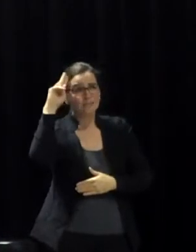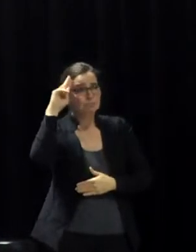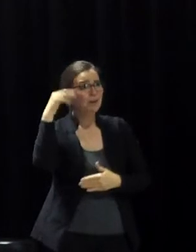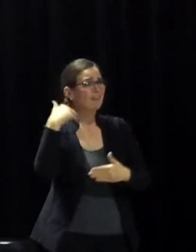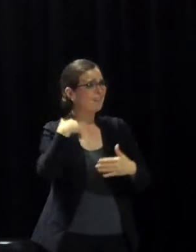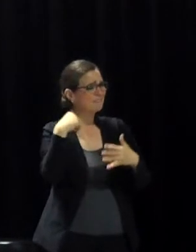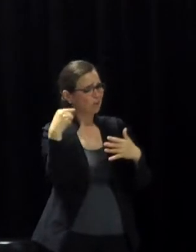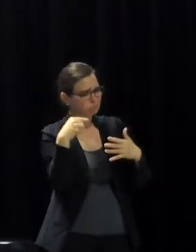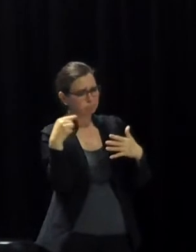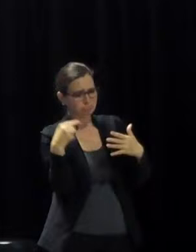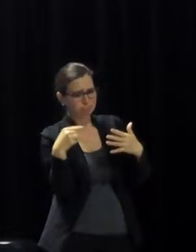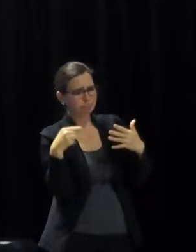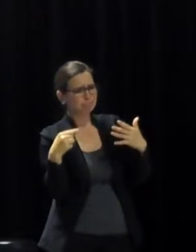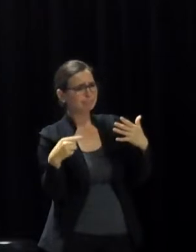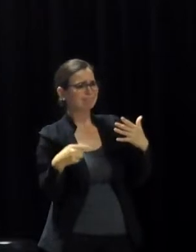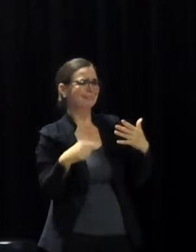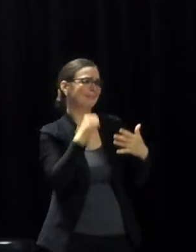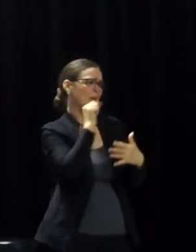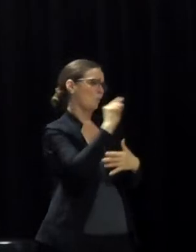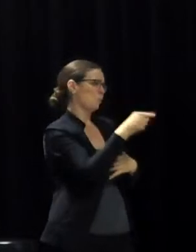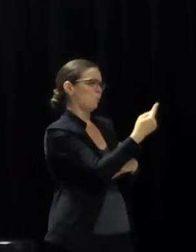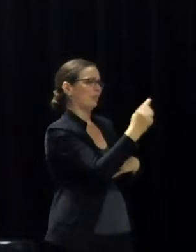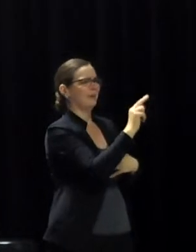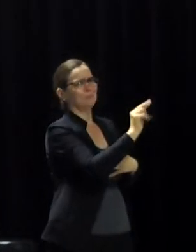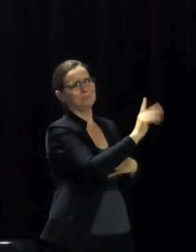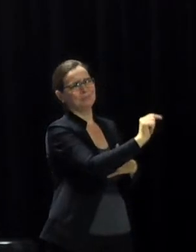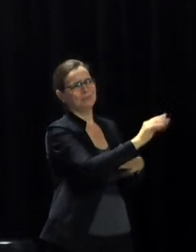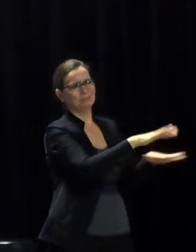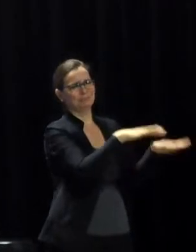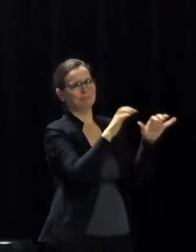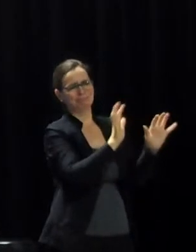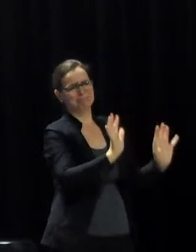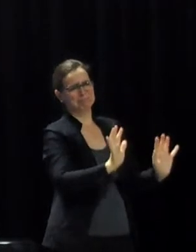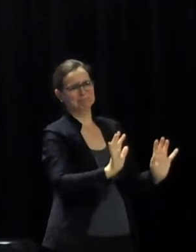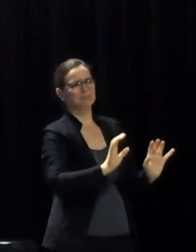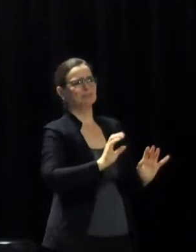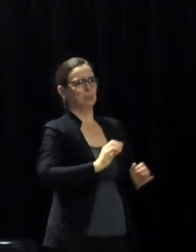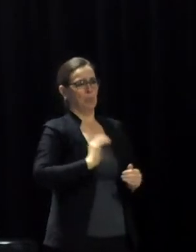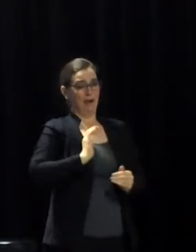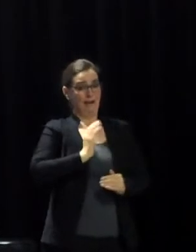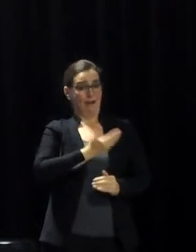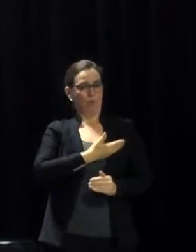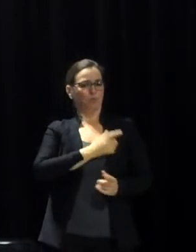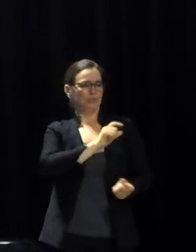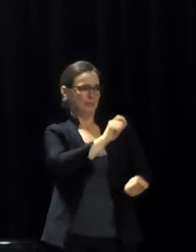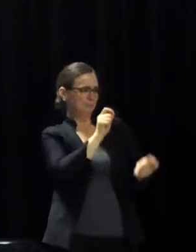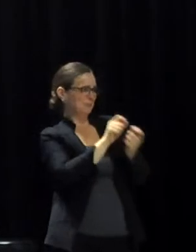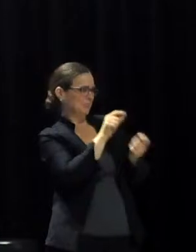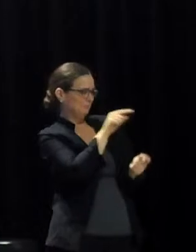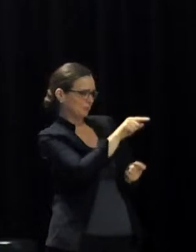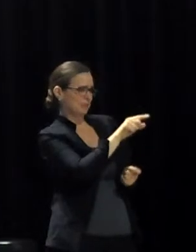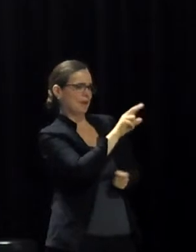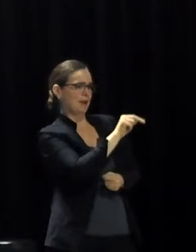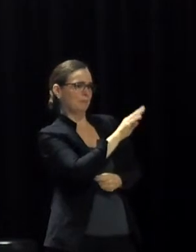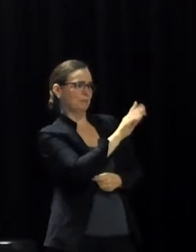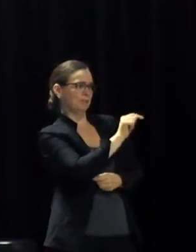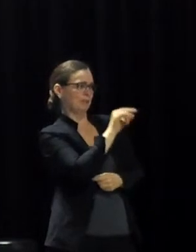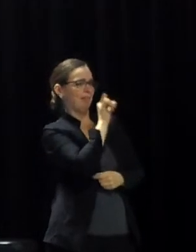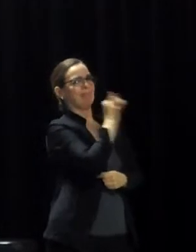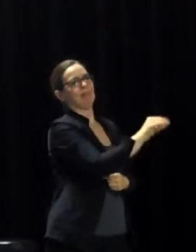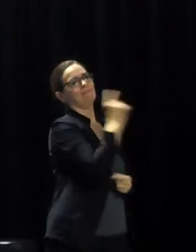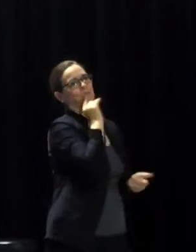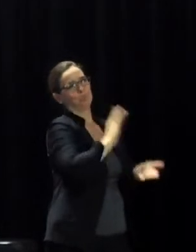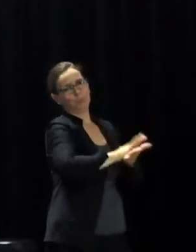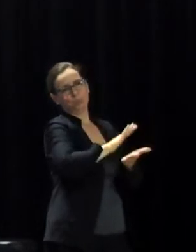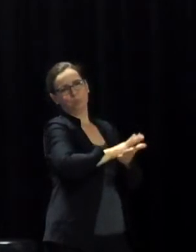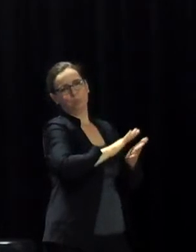well. So there's other places to get a test. But this is our specific testing for back to school, and we continue to expand on